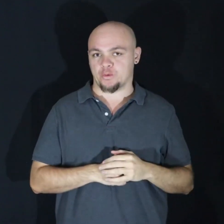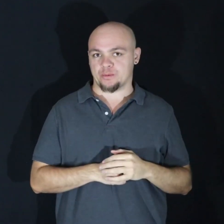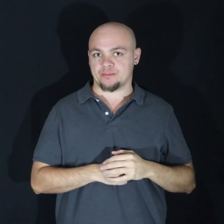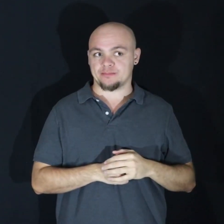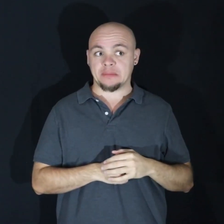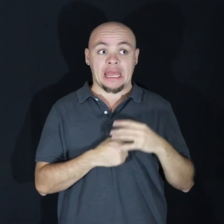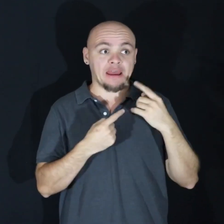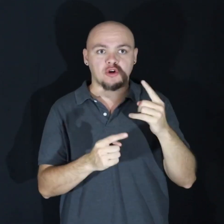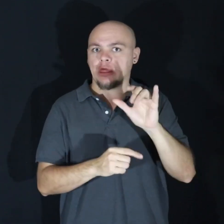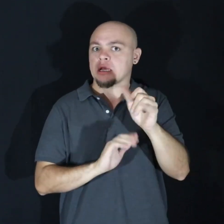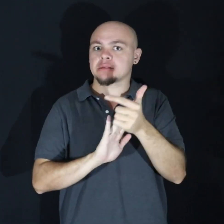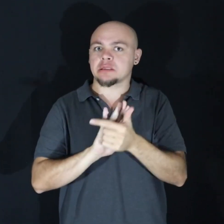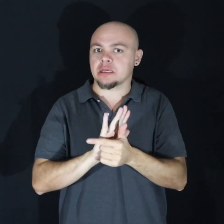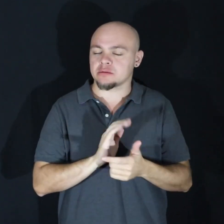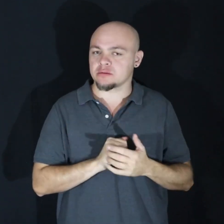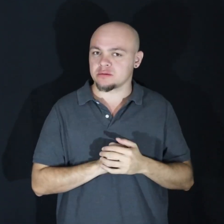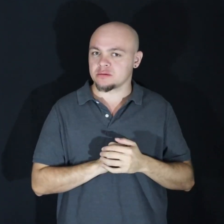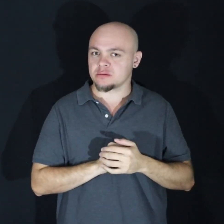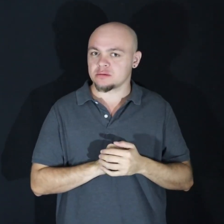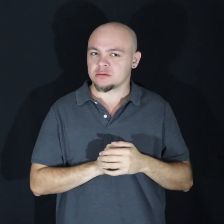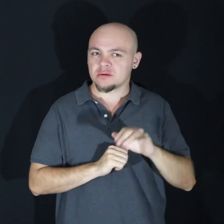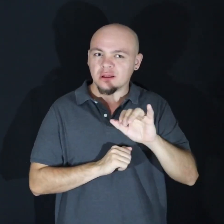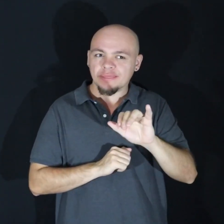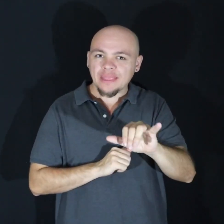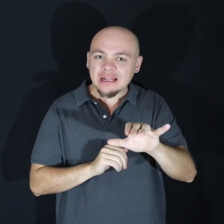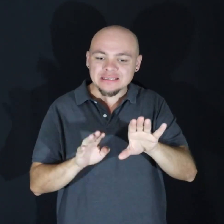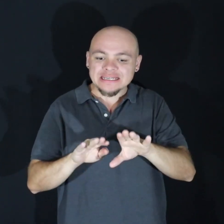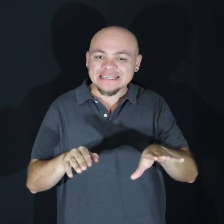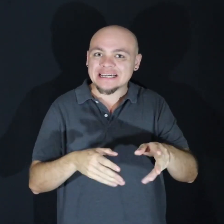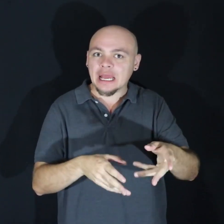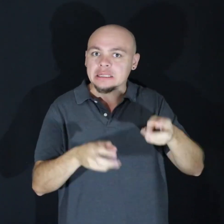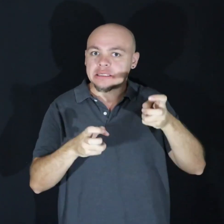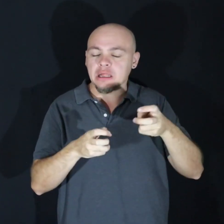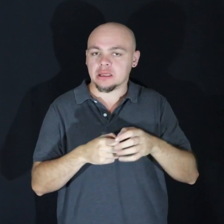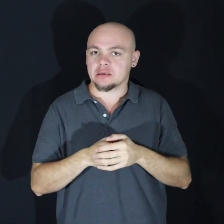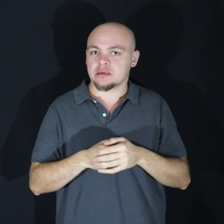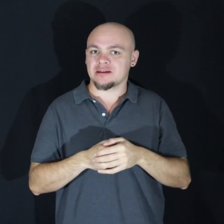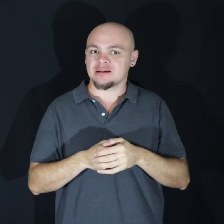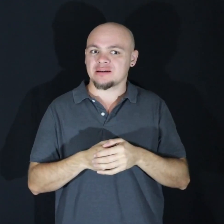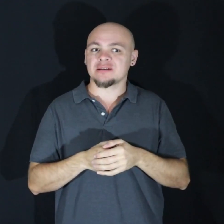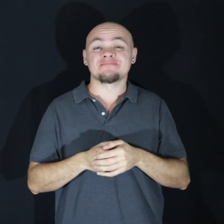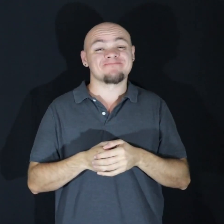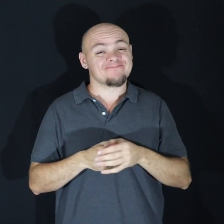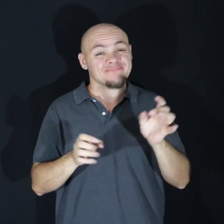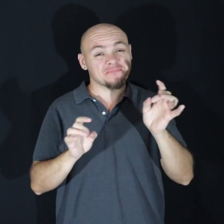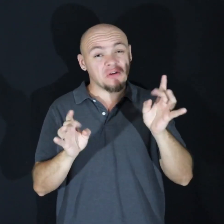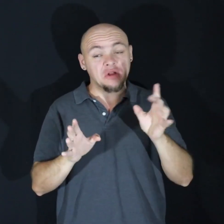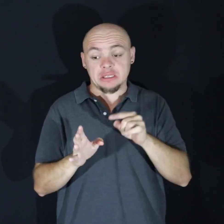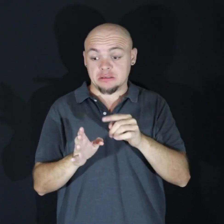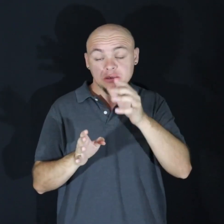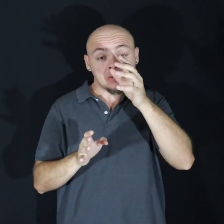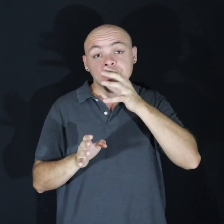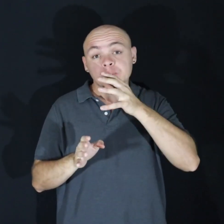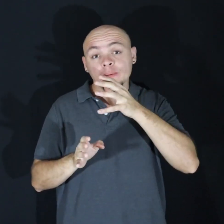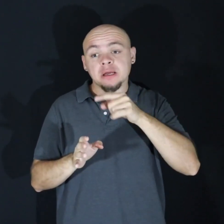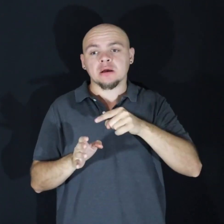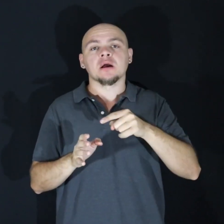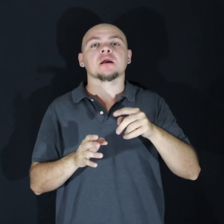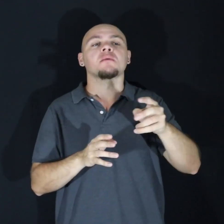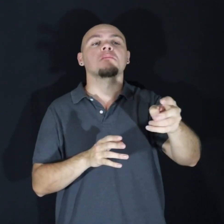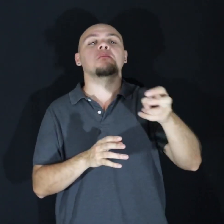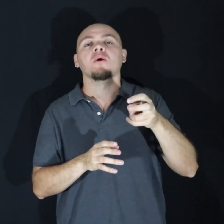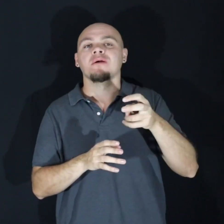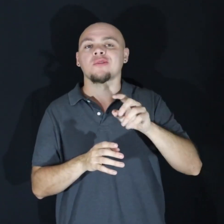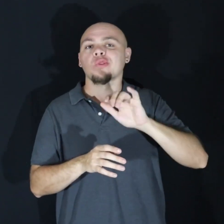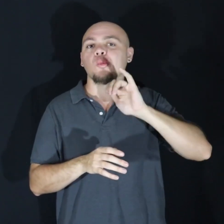ever. How is this not kidnapping? Just as horrible, a woman can knowingly list the wrong father on a child's